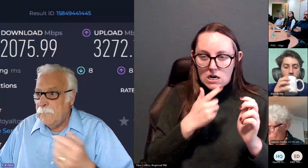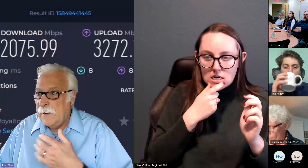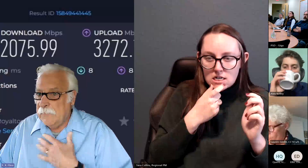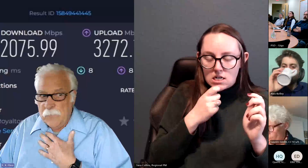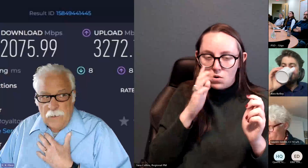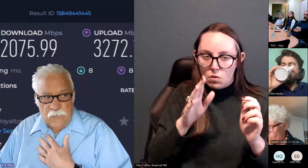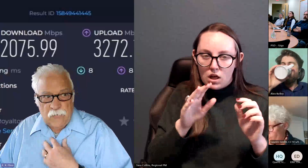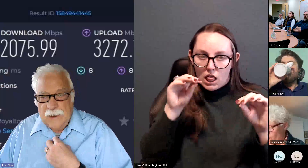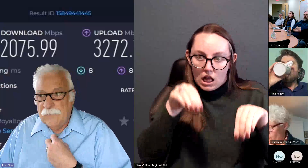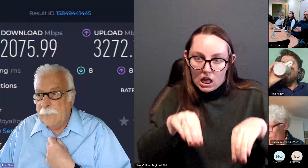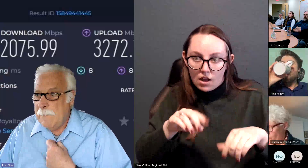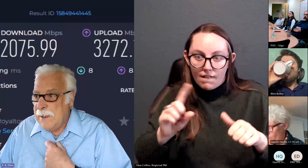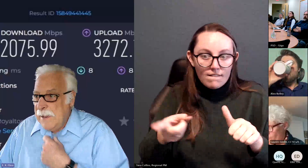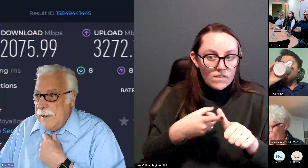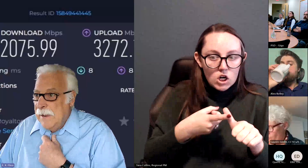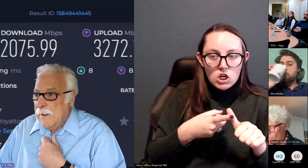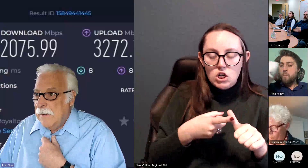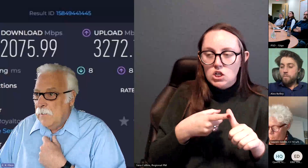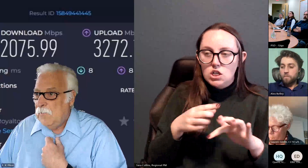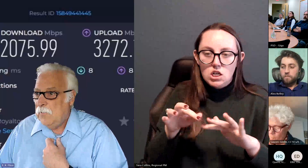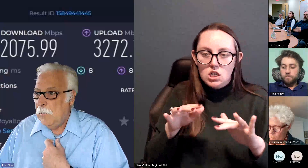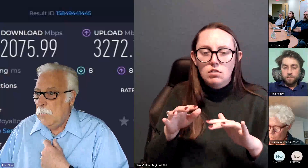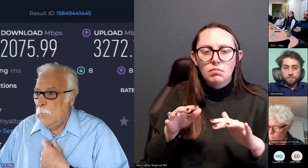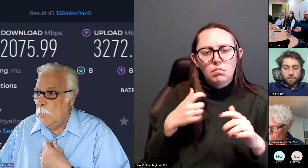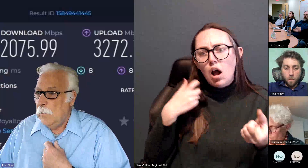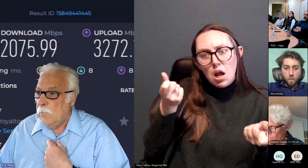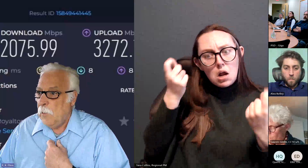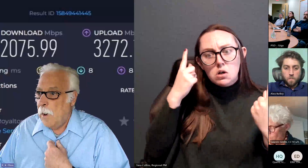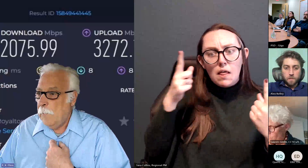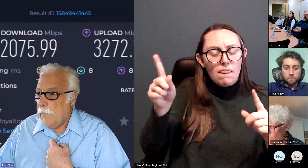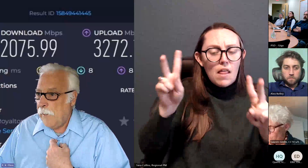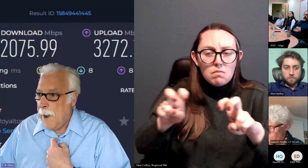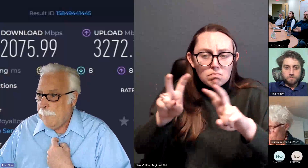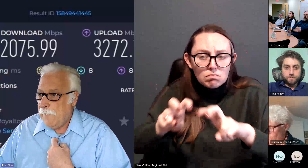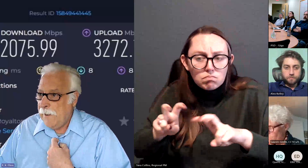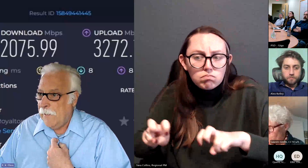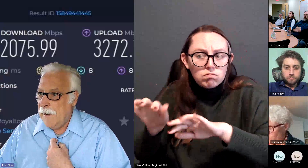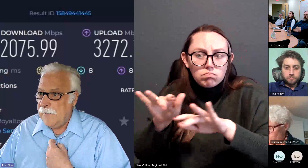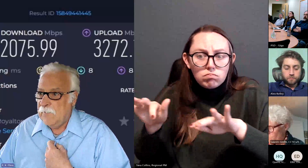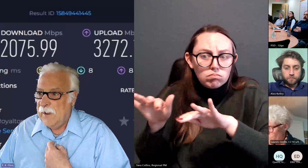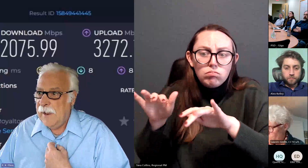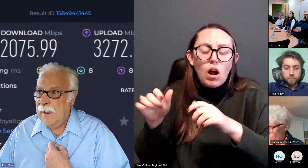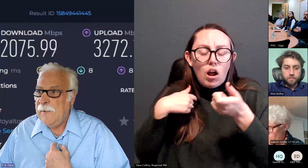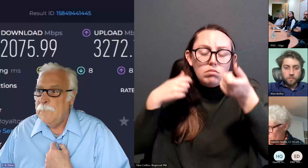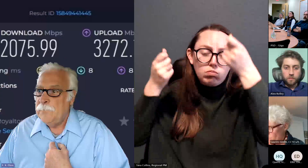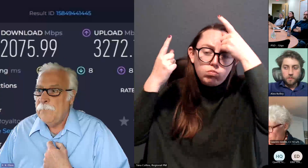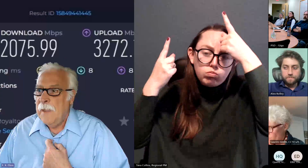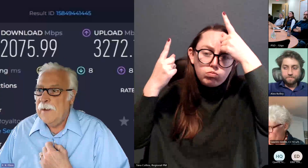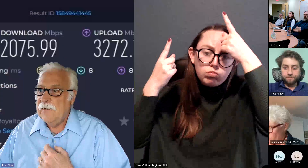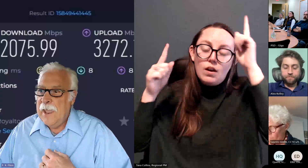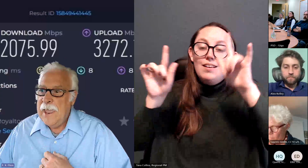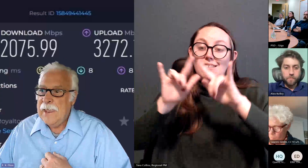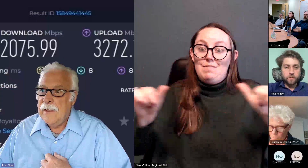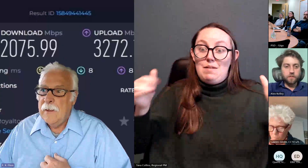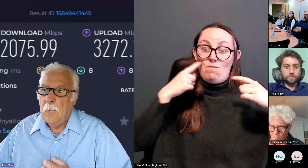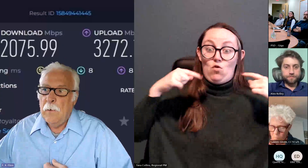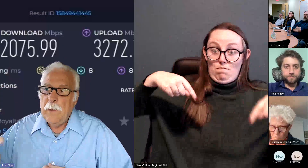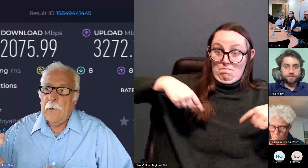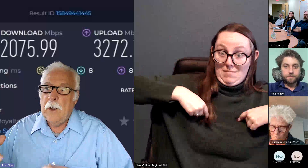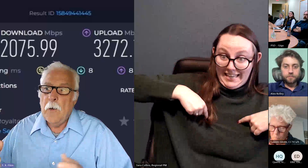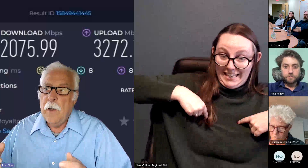but it's frustrating for me to talk with our operator and say,